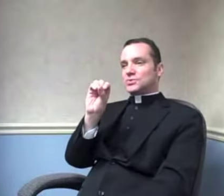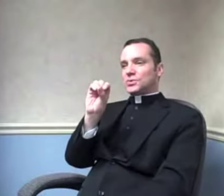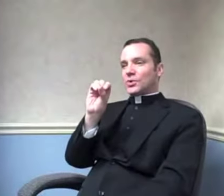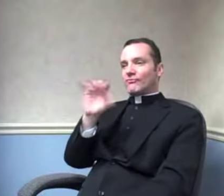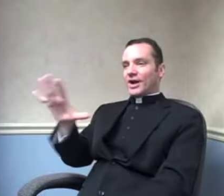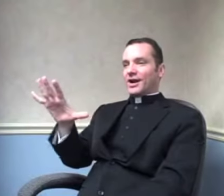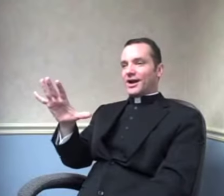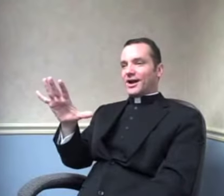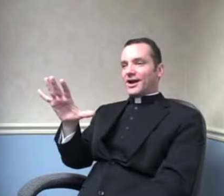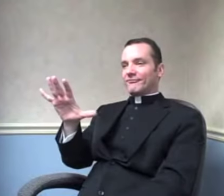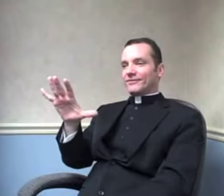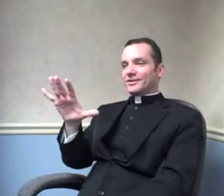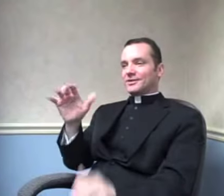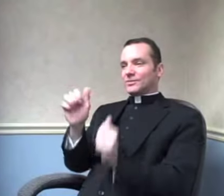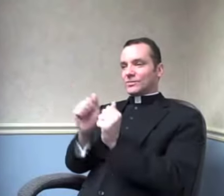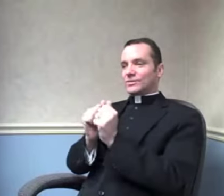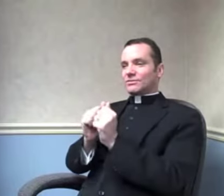That was back in 2005